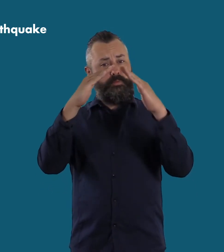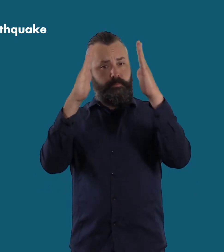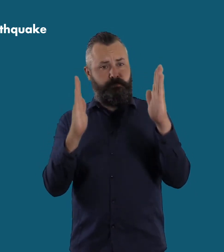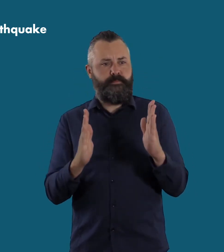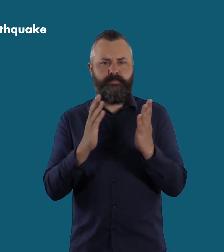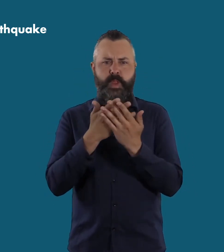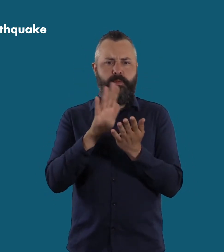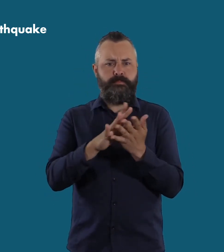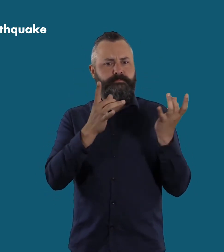Preparing your home.